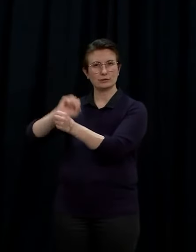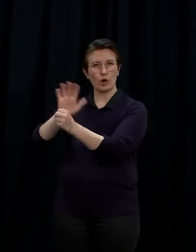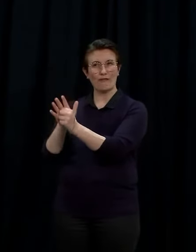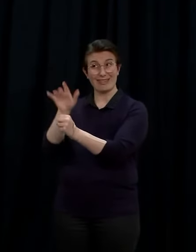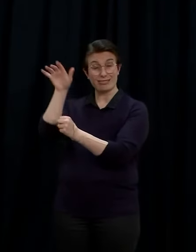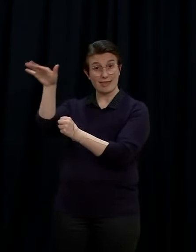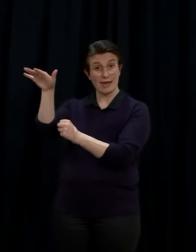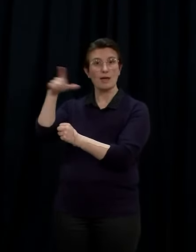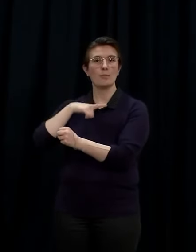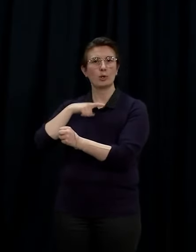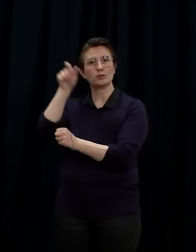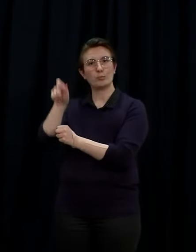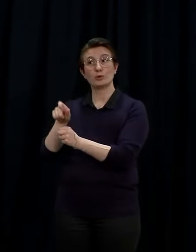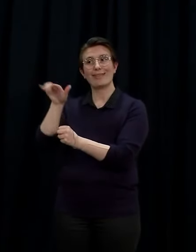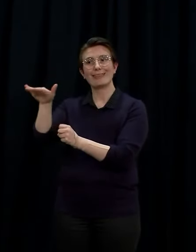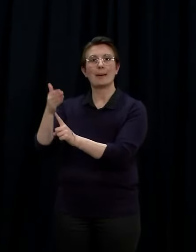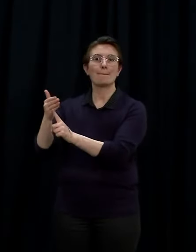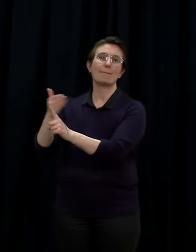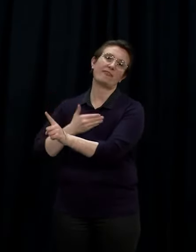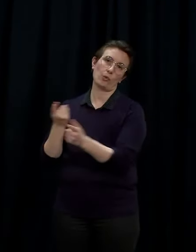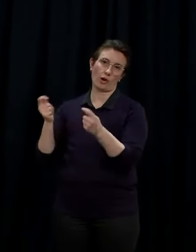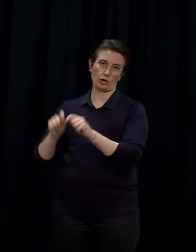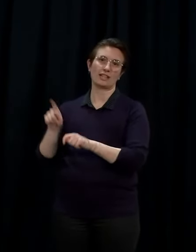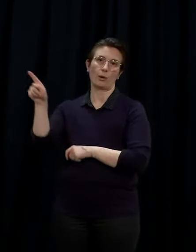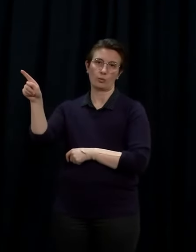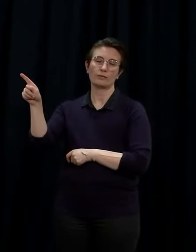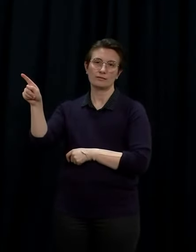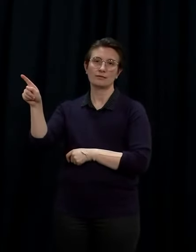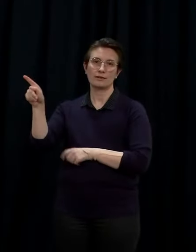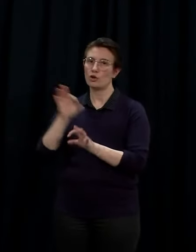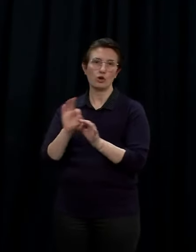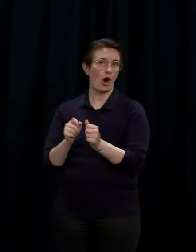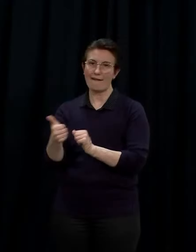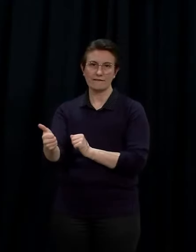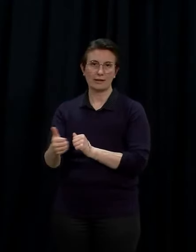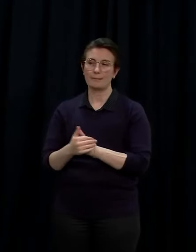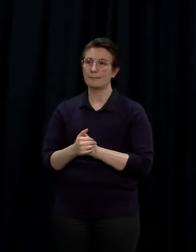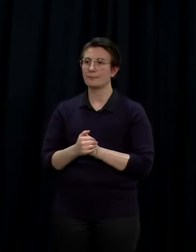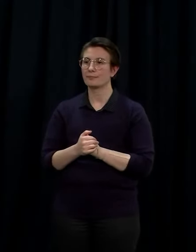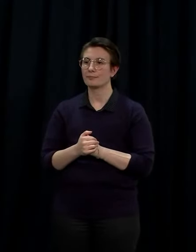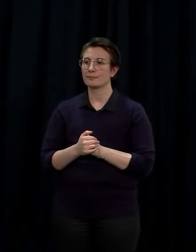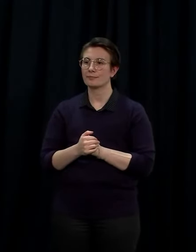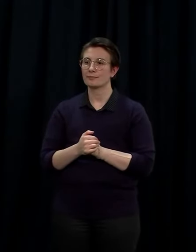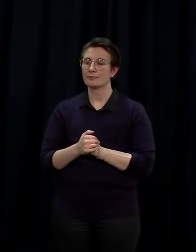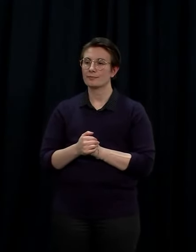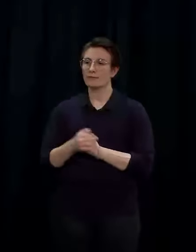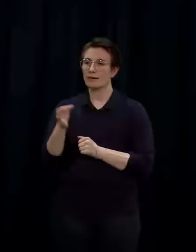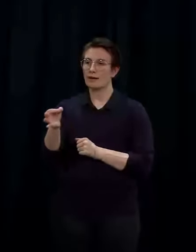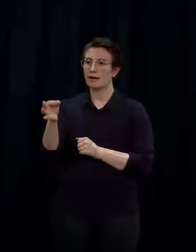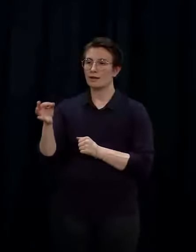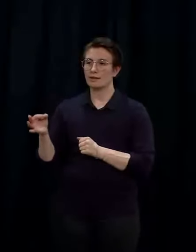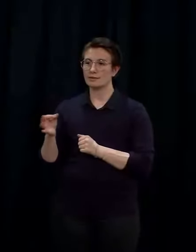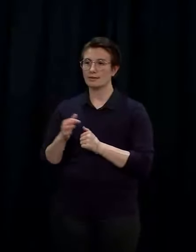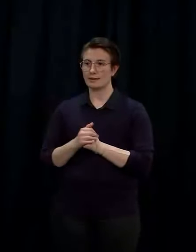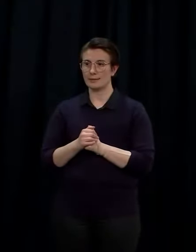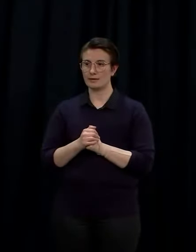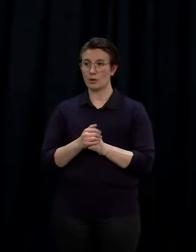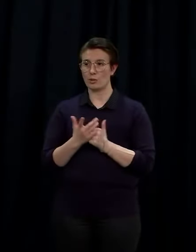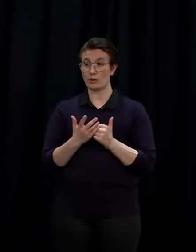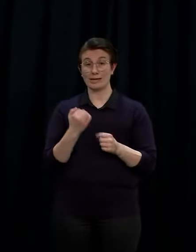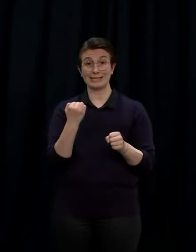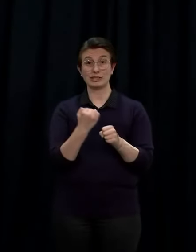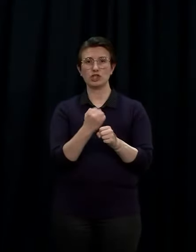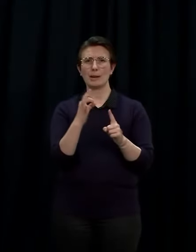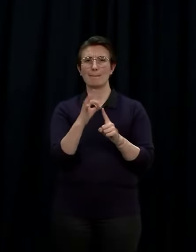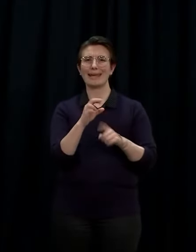question yet. Thomas in the front. ProCare, which I understand is a network of GPs, is apparently told its network that